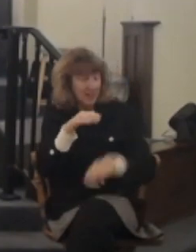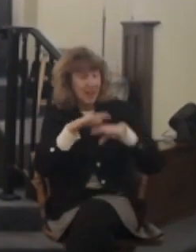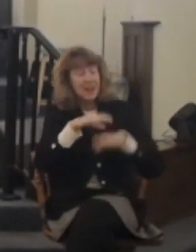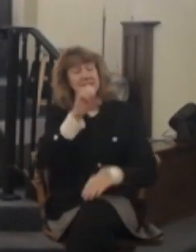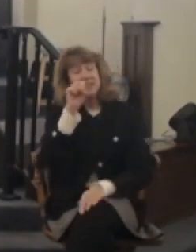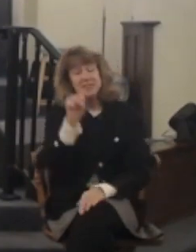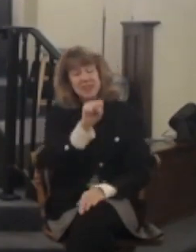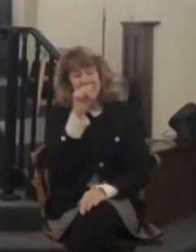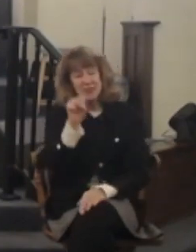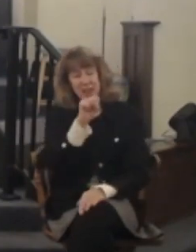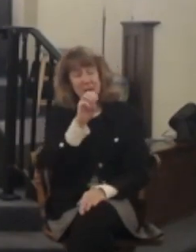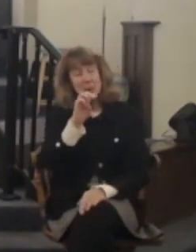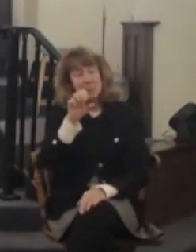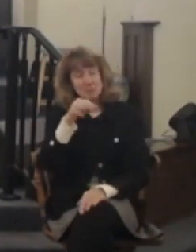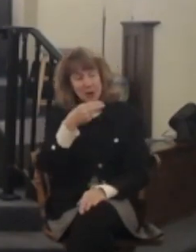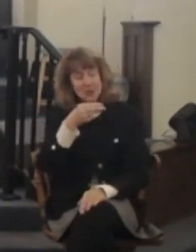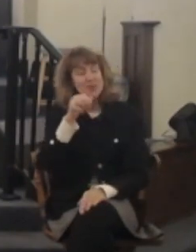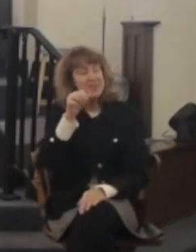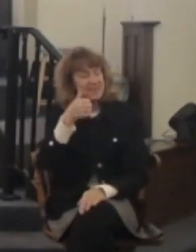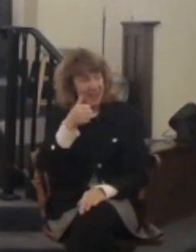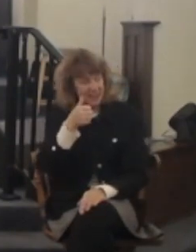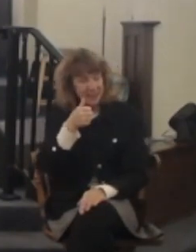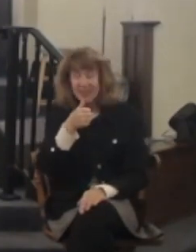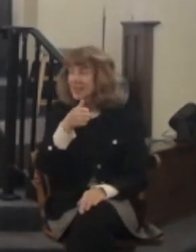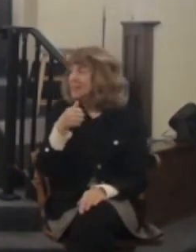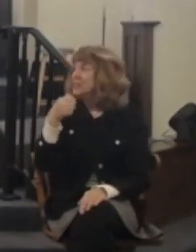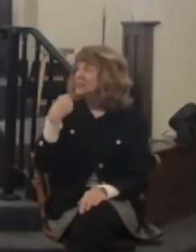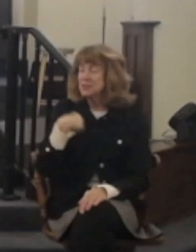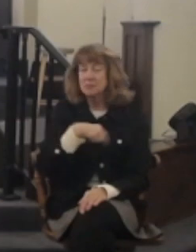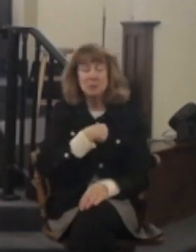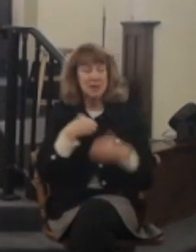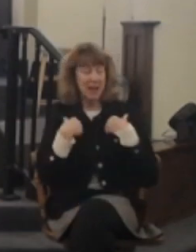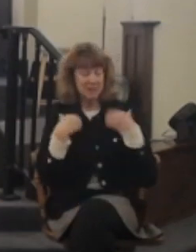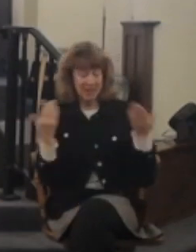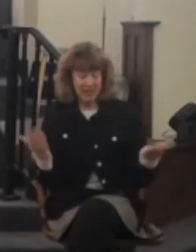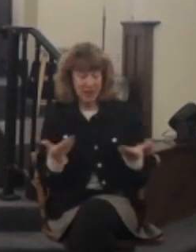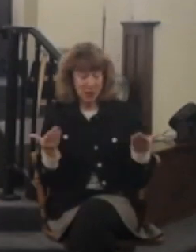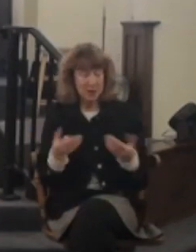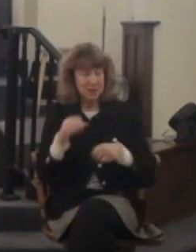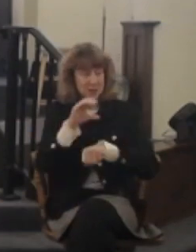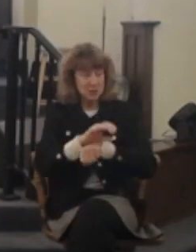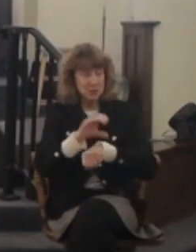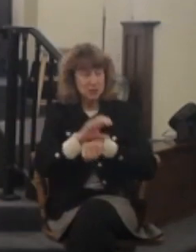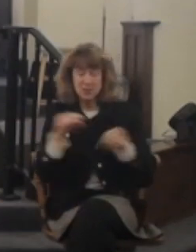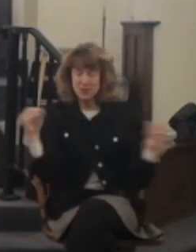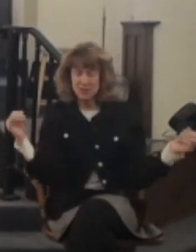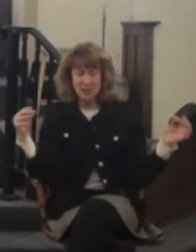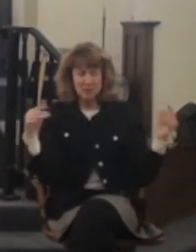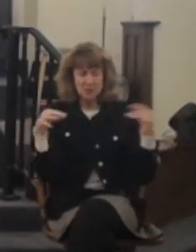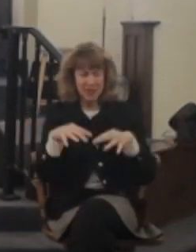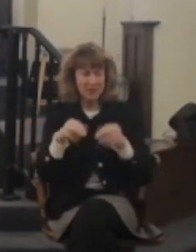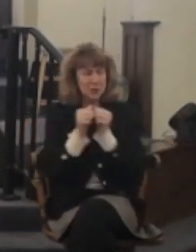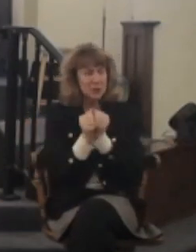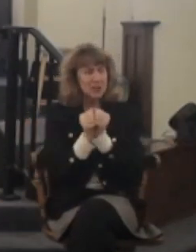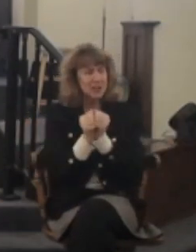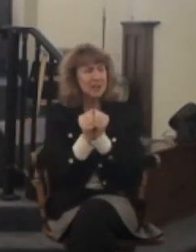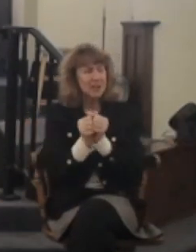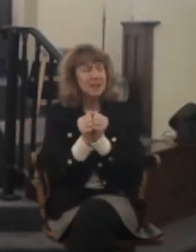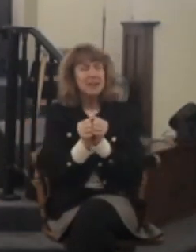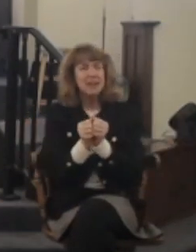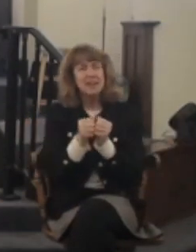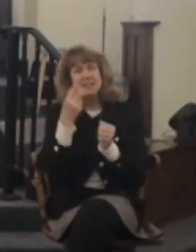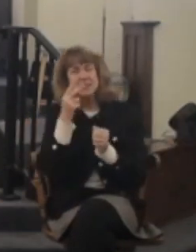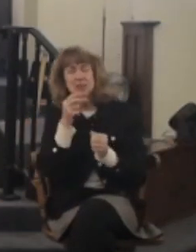looking at Carol. So I think the first one we are going to have here at the church, just to kind of get a gauge of how many folks